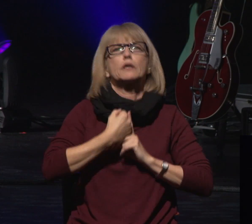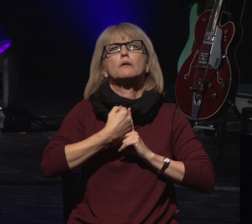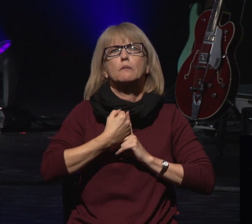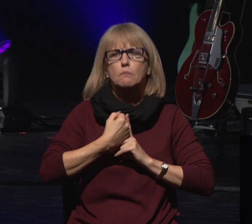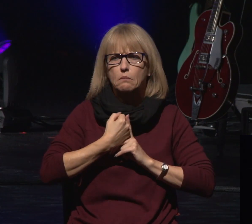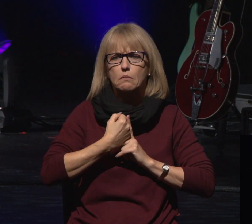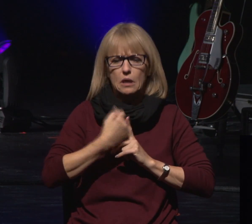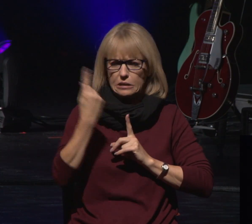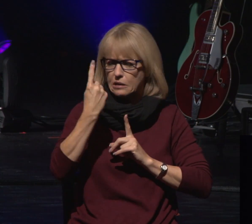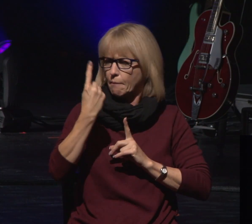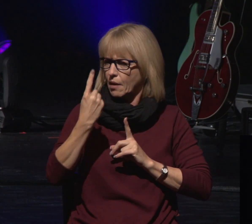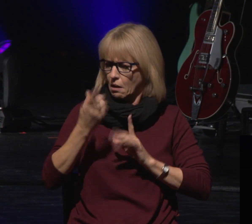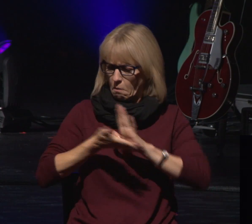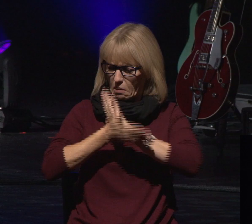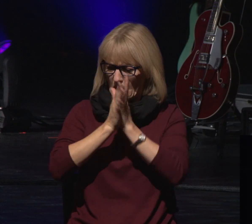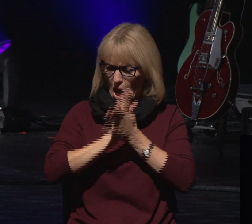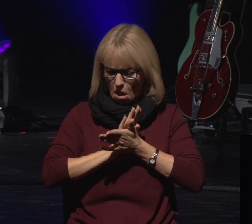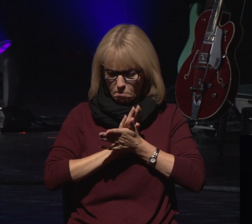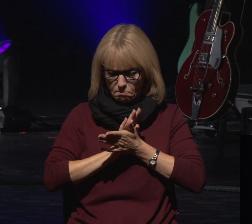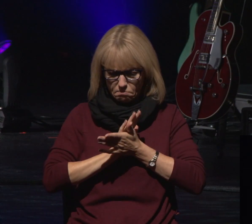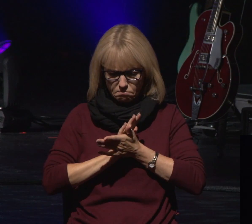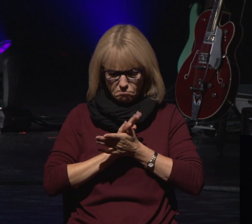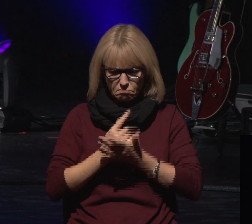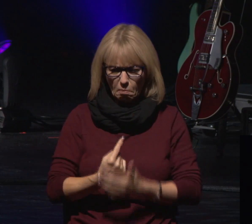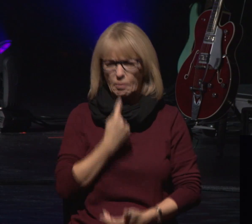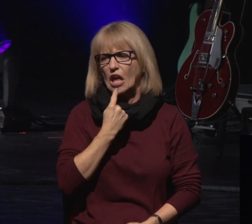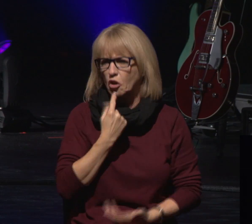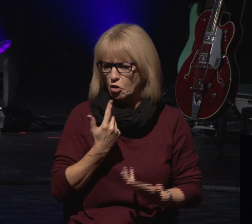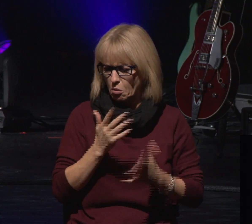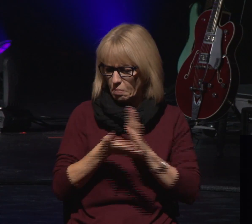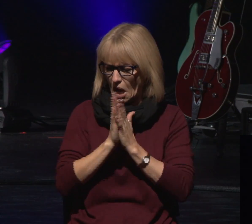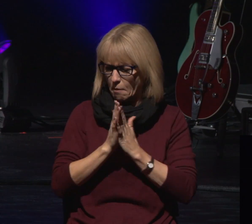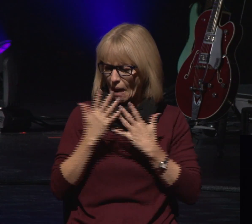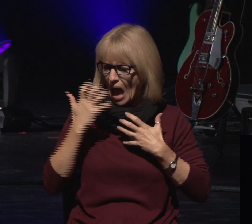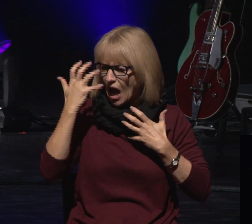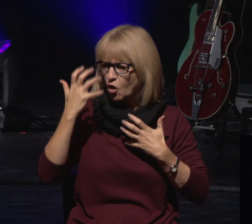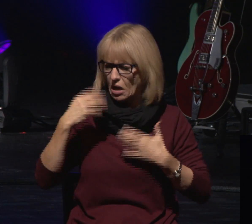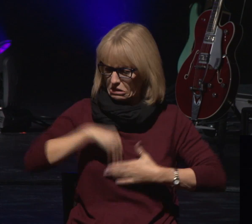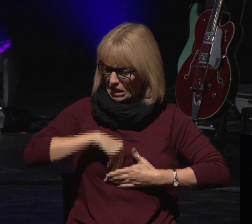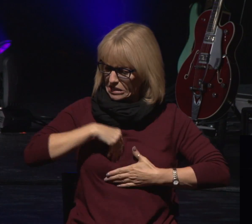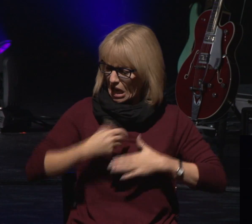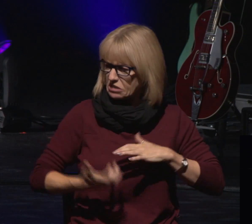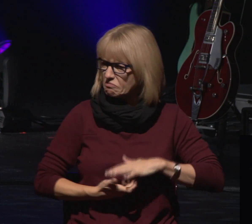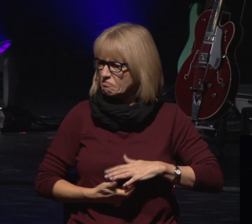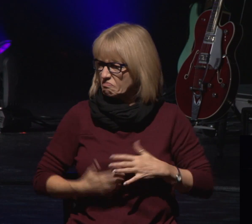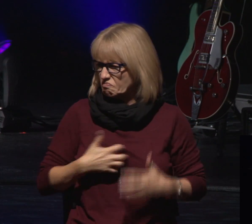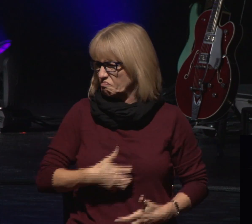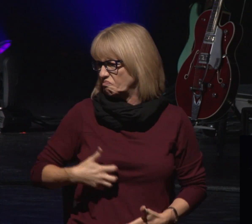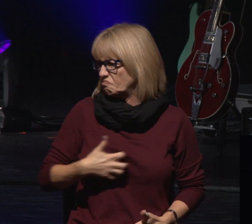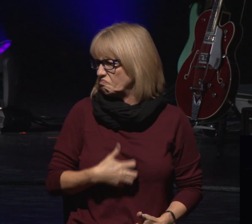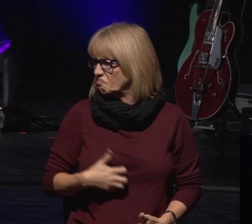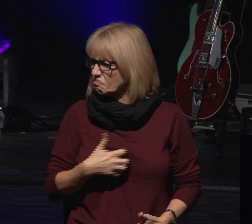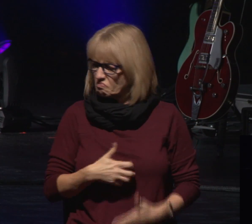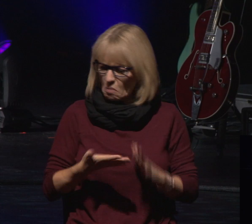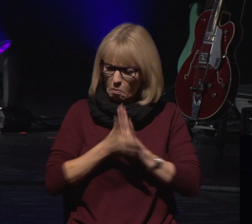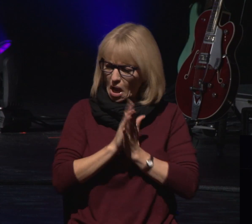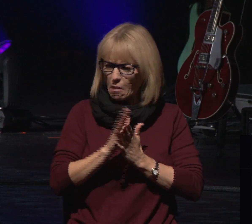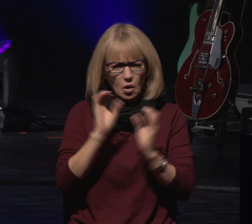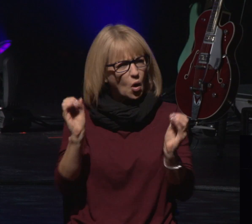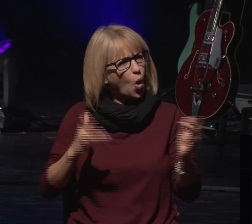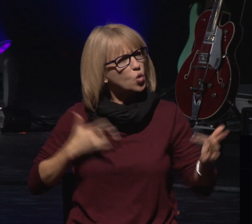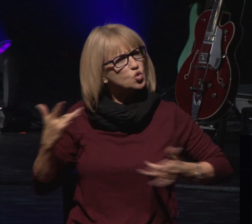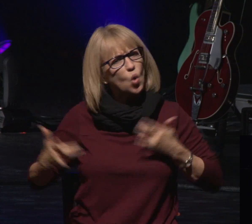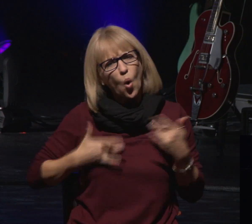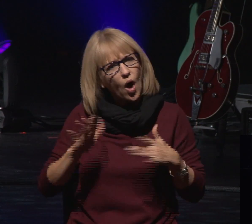yourself getting cynical and getting angry and getting mean-spirited, and the things that come out of your mouth are not one that reflects the joy